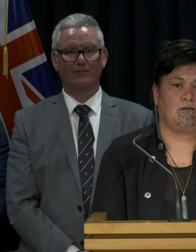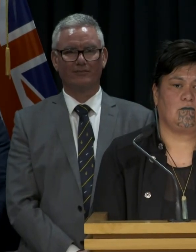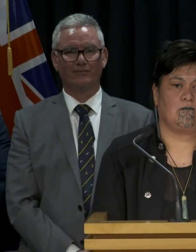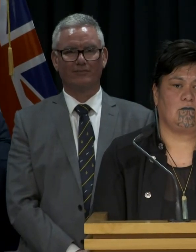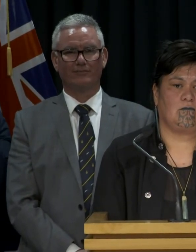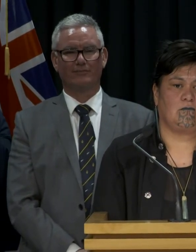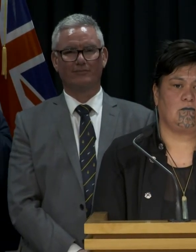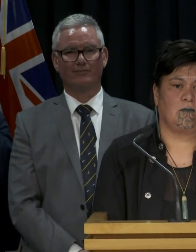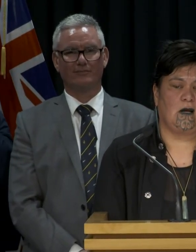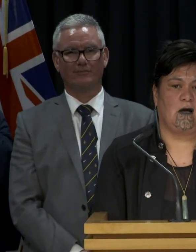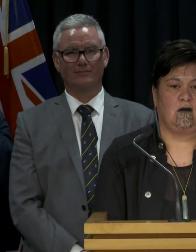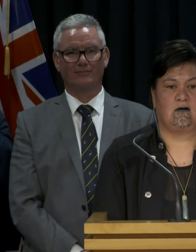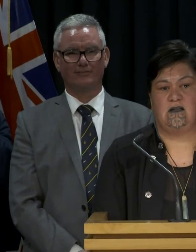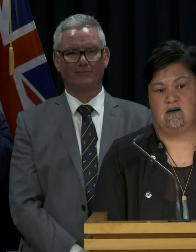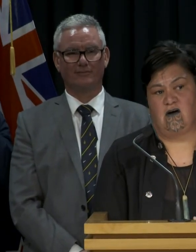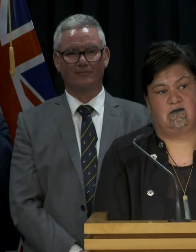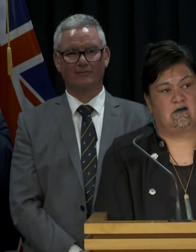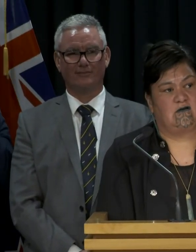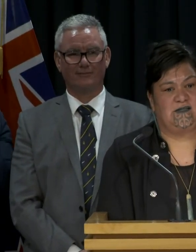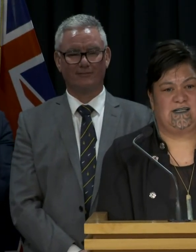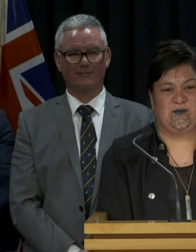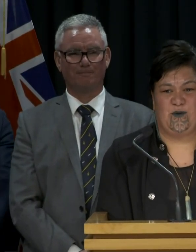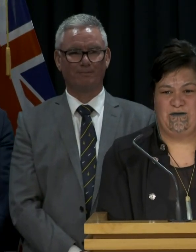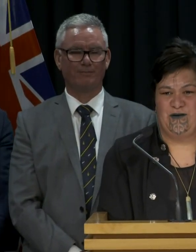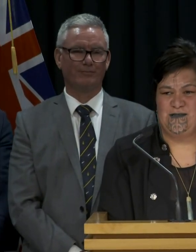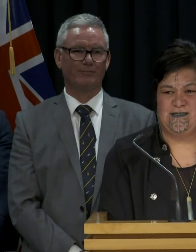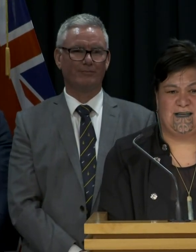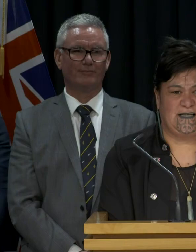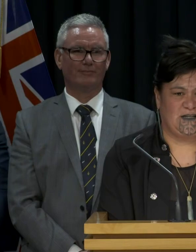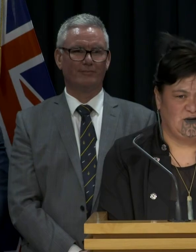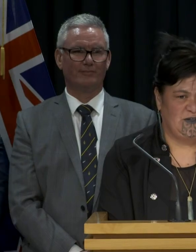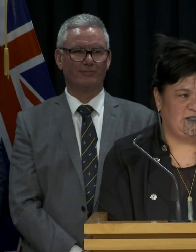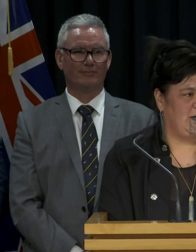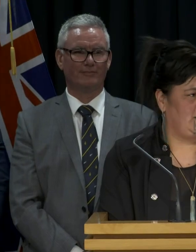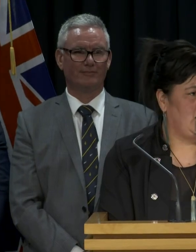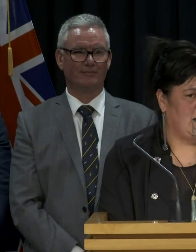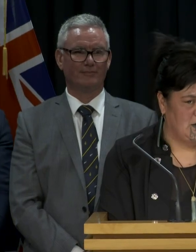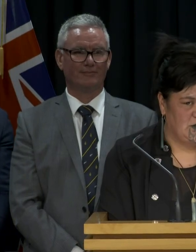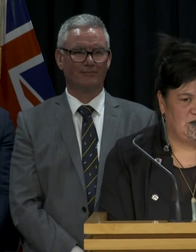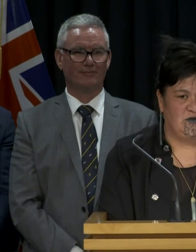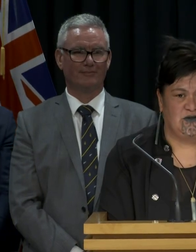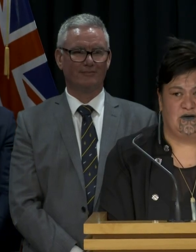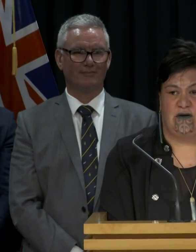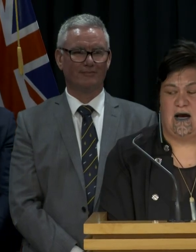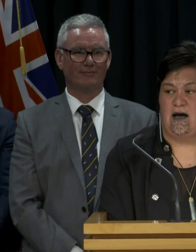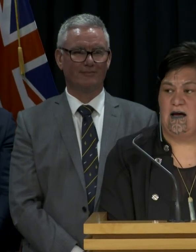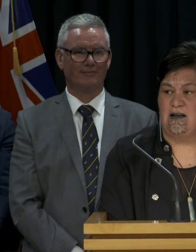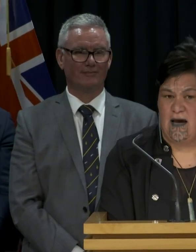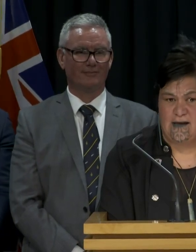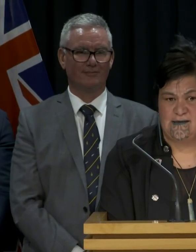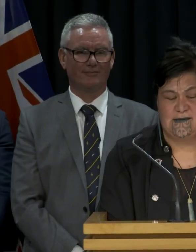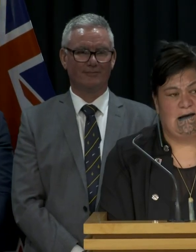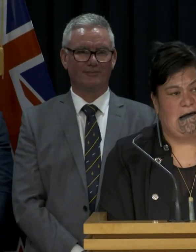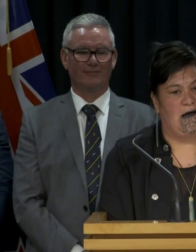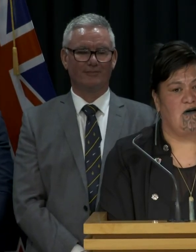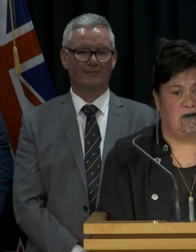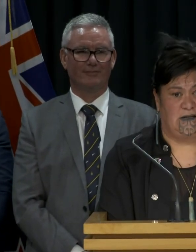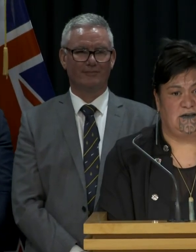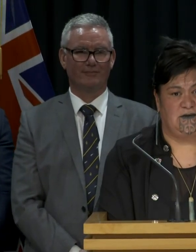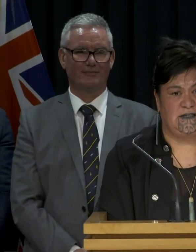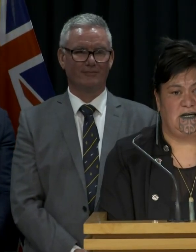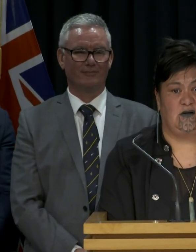to travel overseas? Look, in the COVID context, what we've learned is that technology can continue to enhance